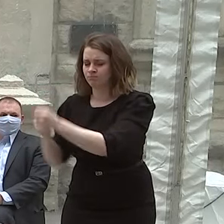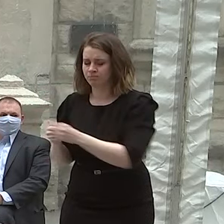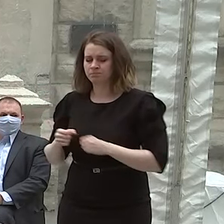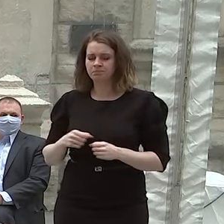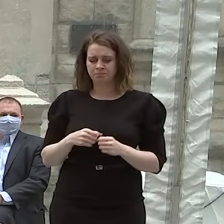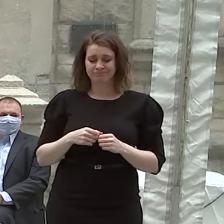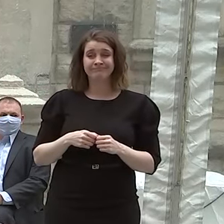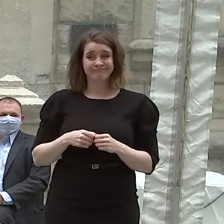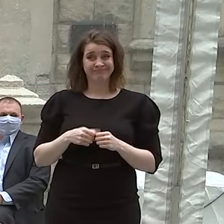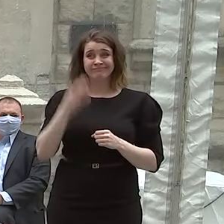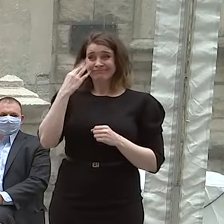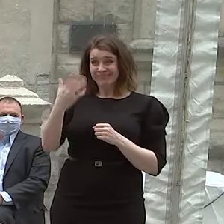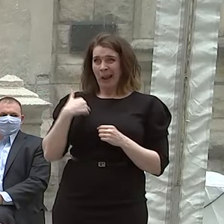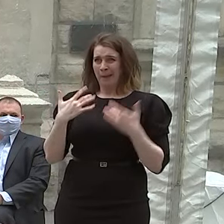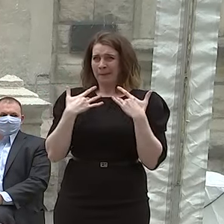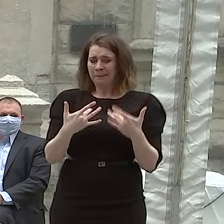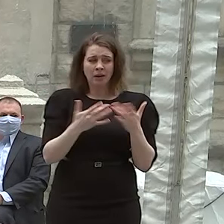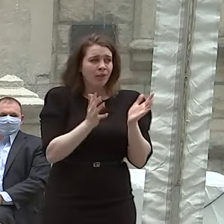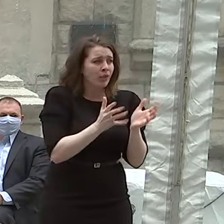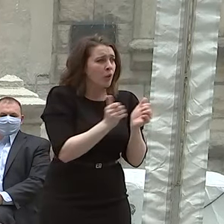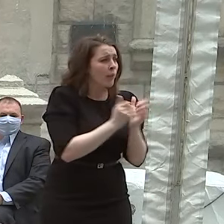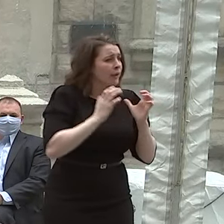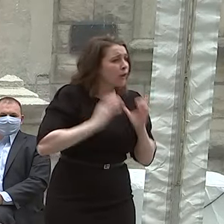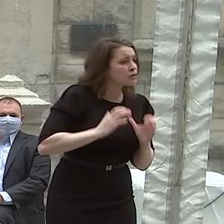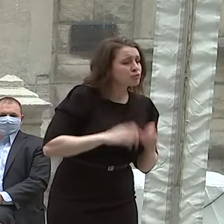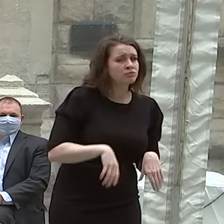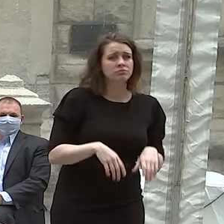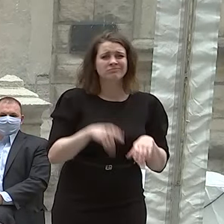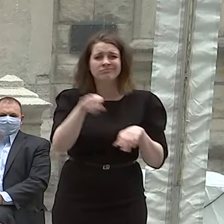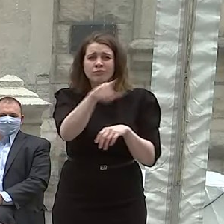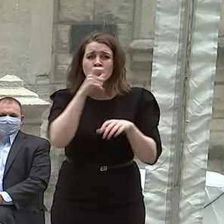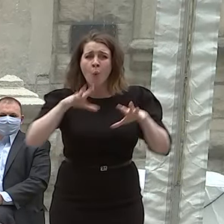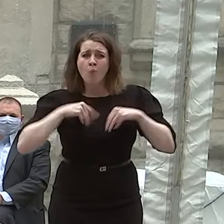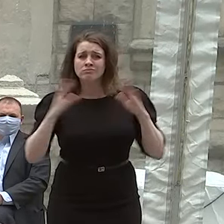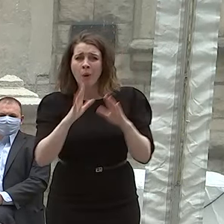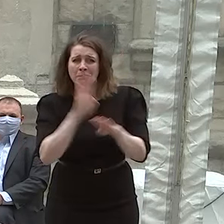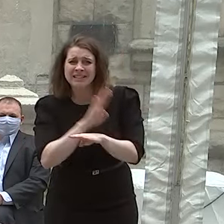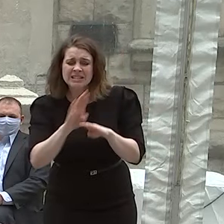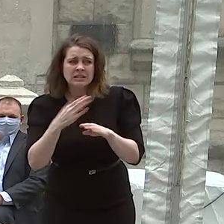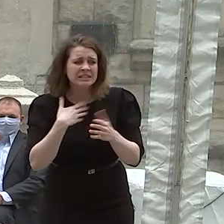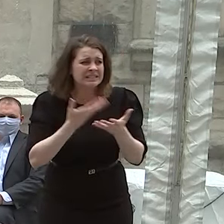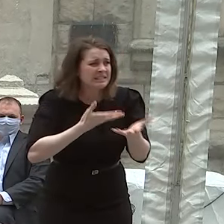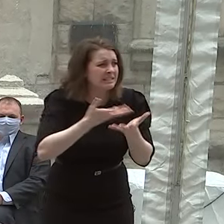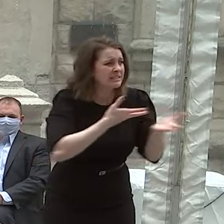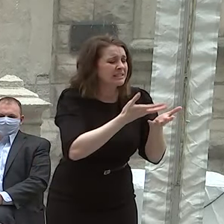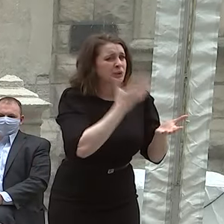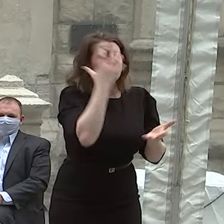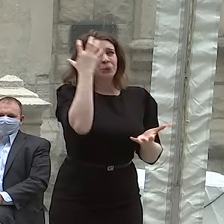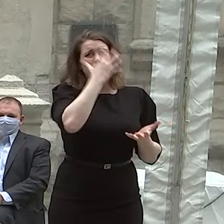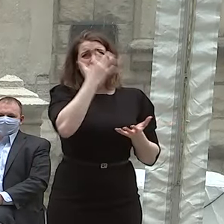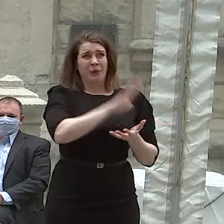to customers and small business owners who are frankly experiencing a great